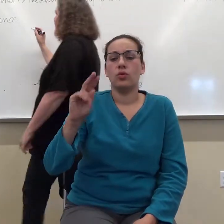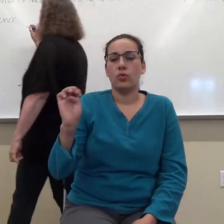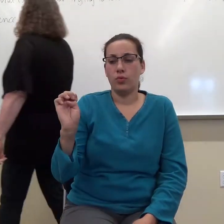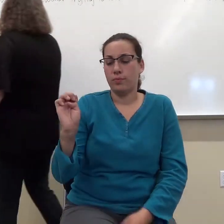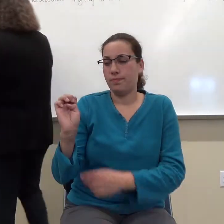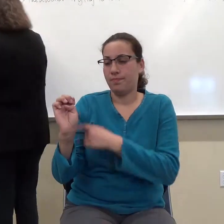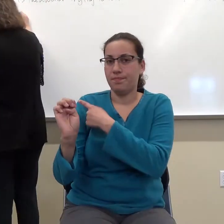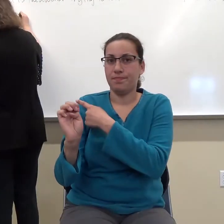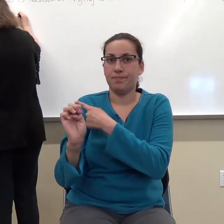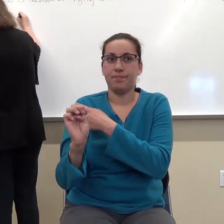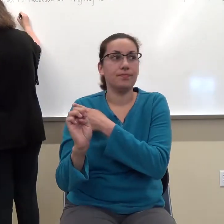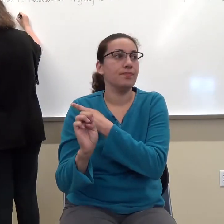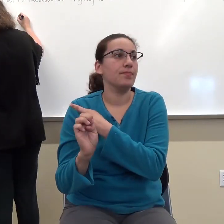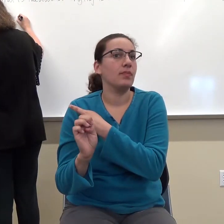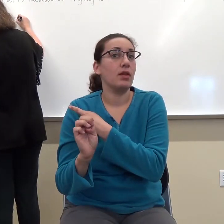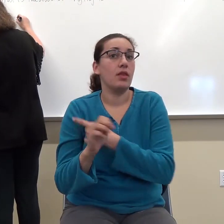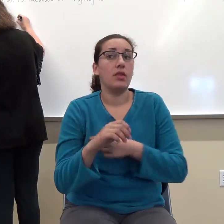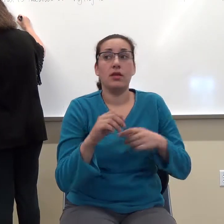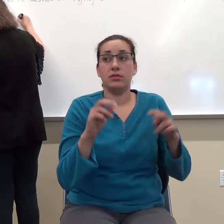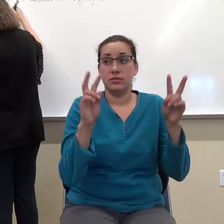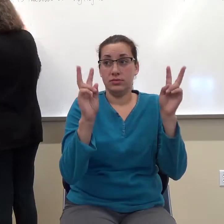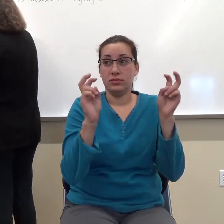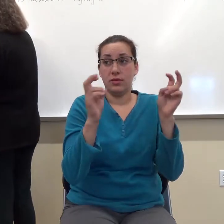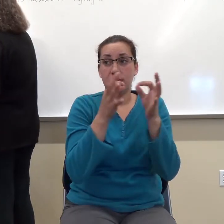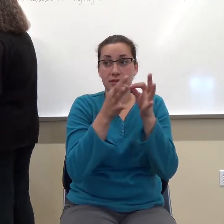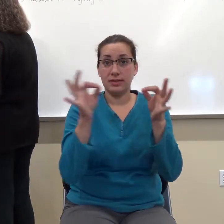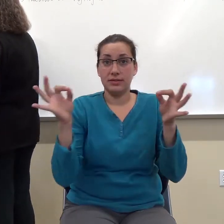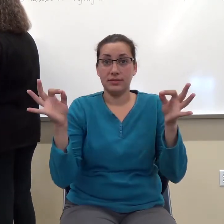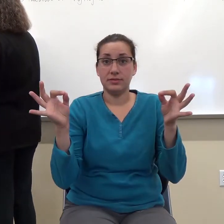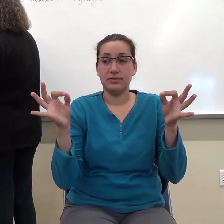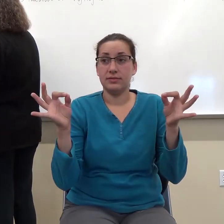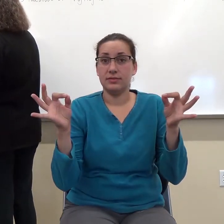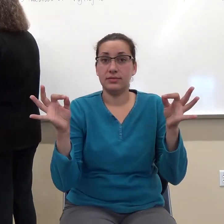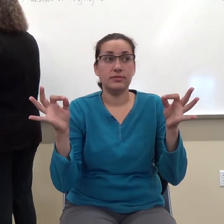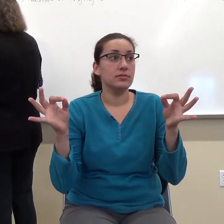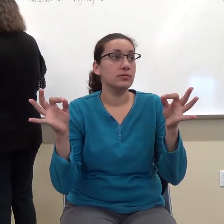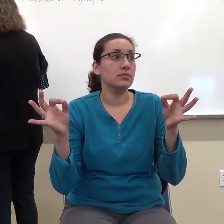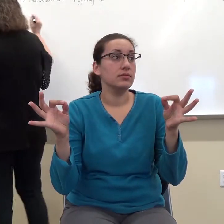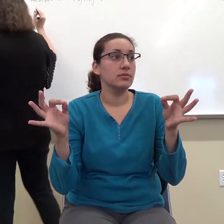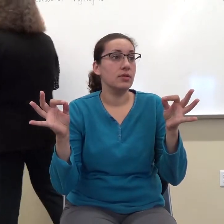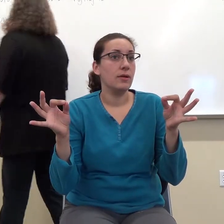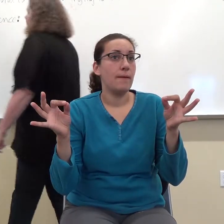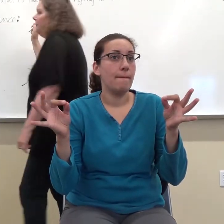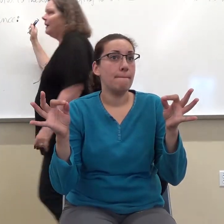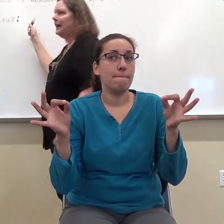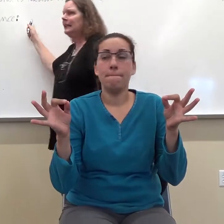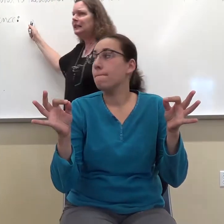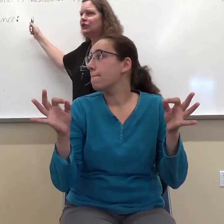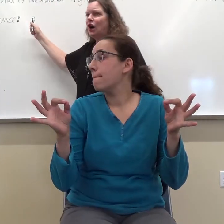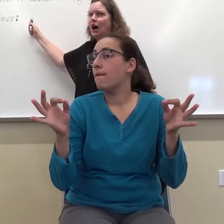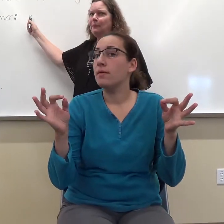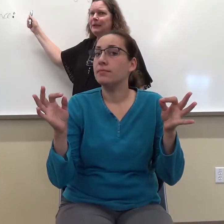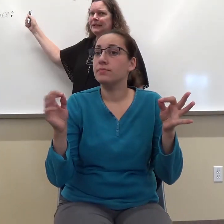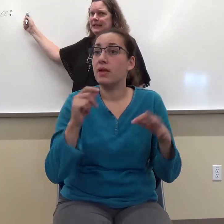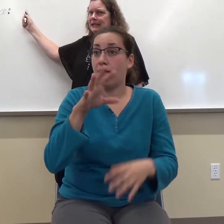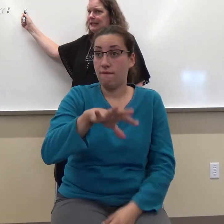The topic sentence, so we know how to do this and we know how to do this. to find the topic